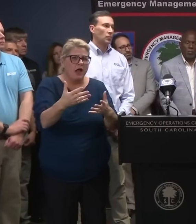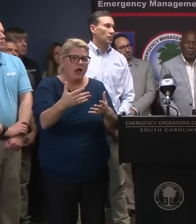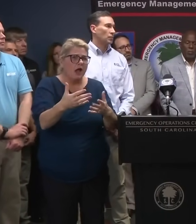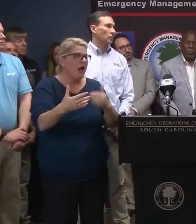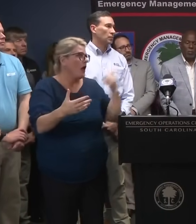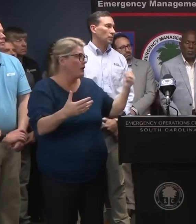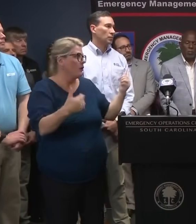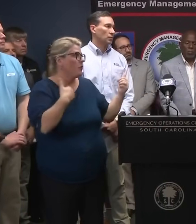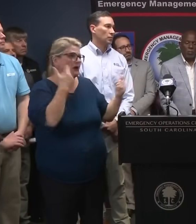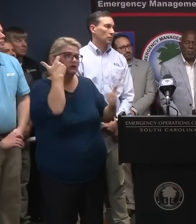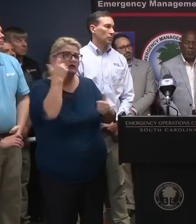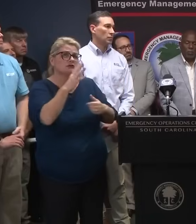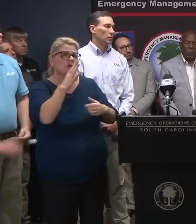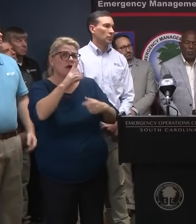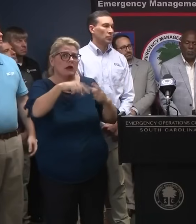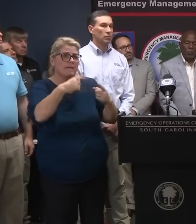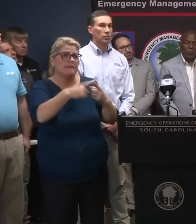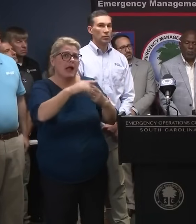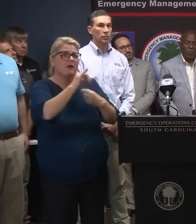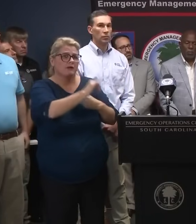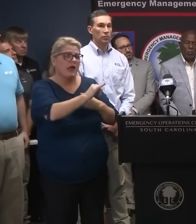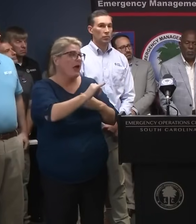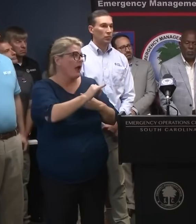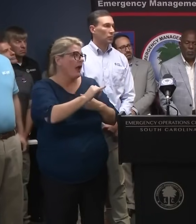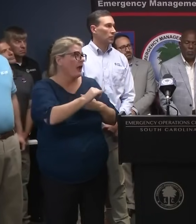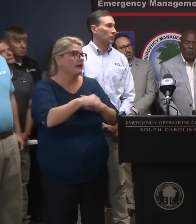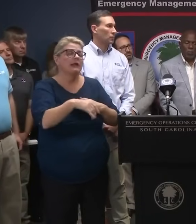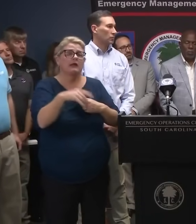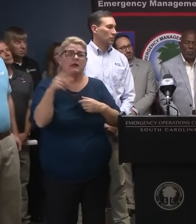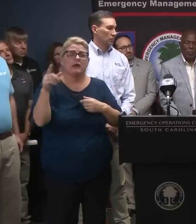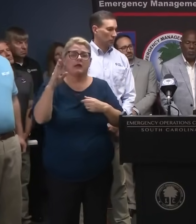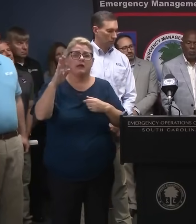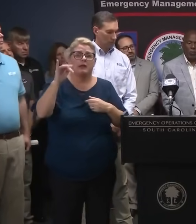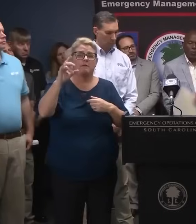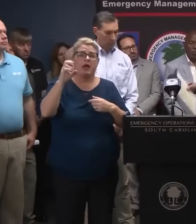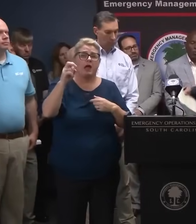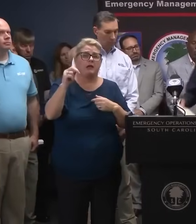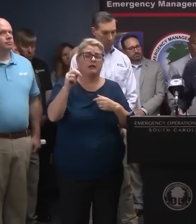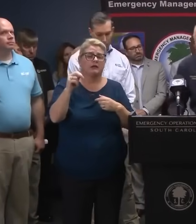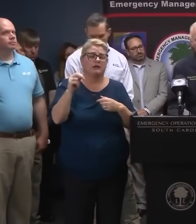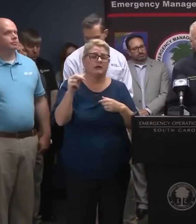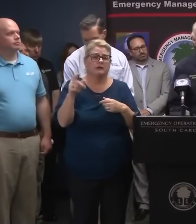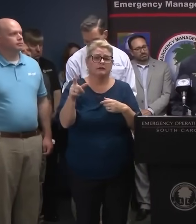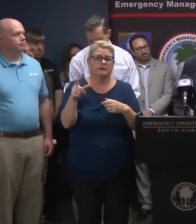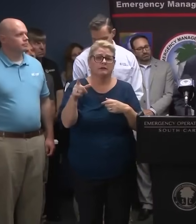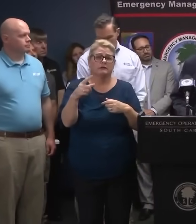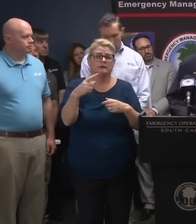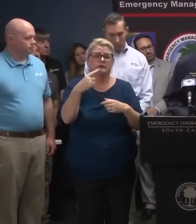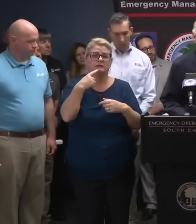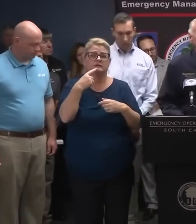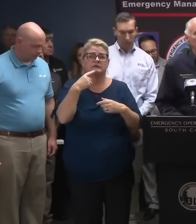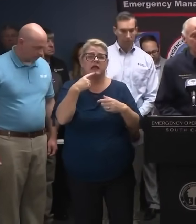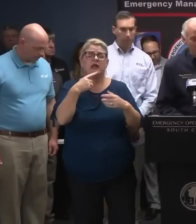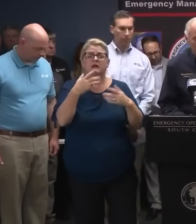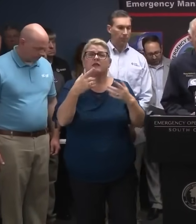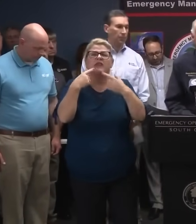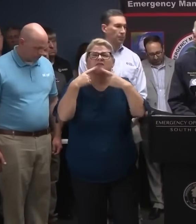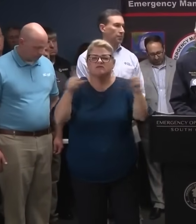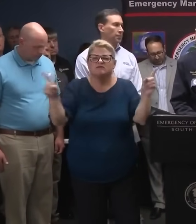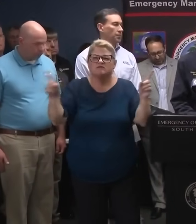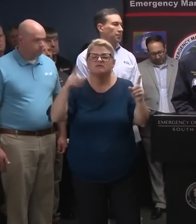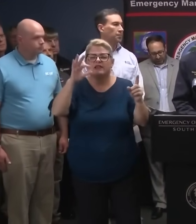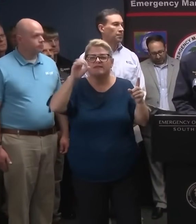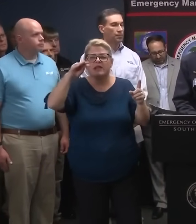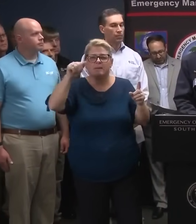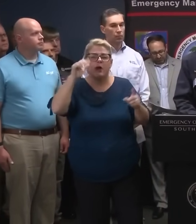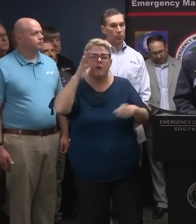what we're just talking about. Yeah. He referred to that. To the declaration and how FEMA has